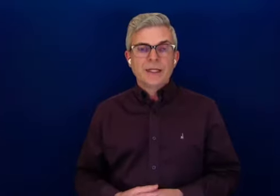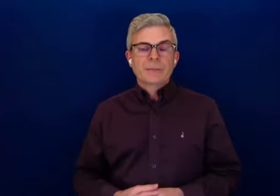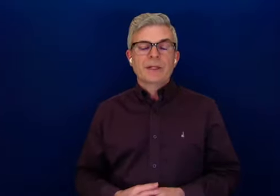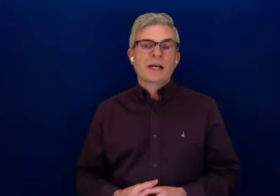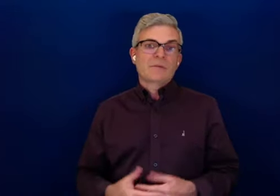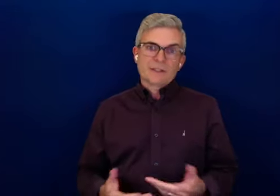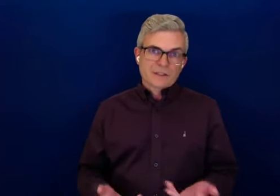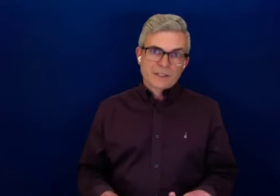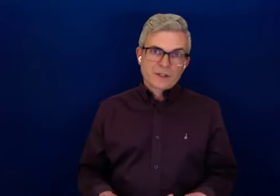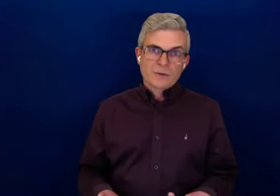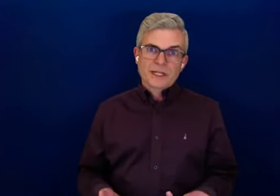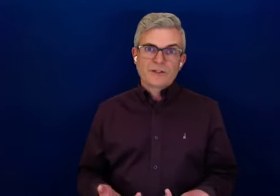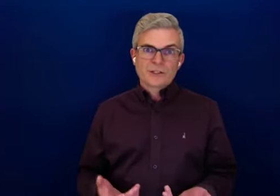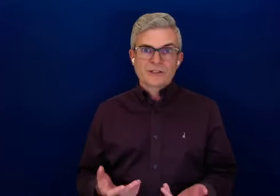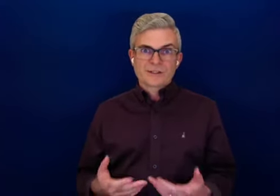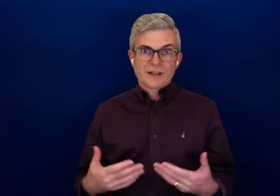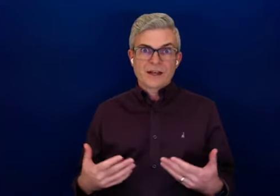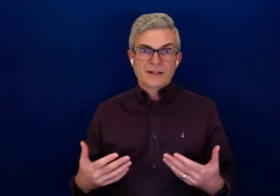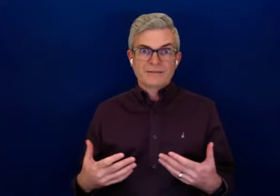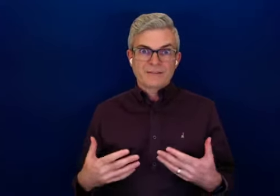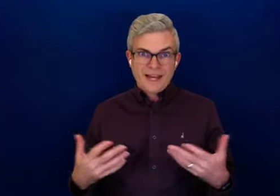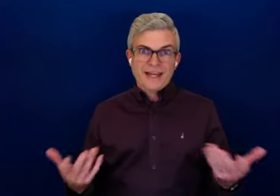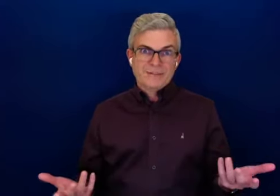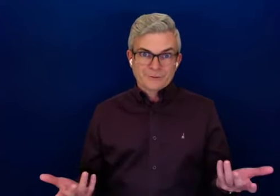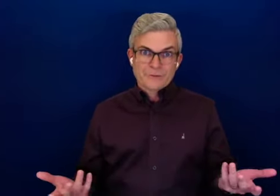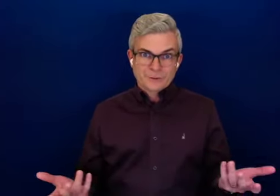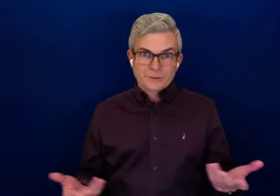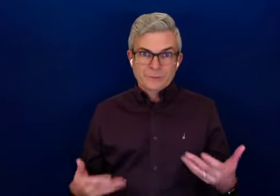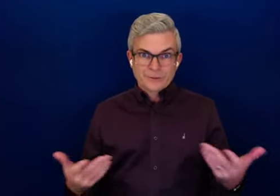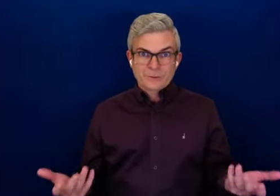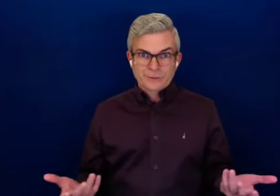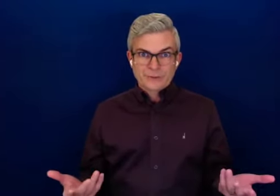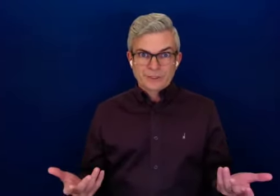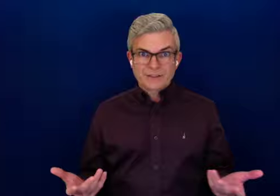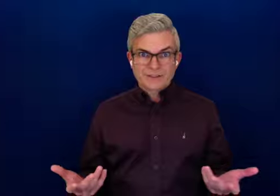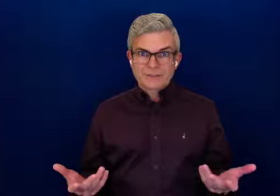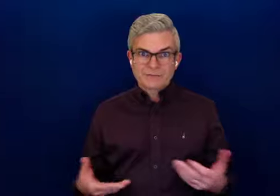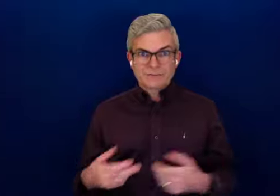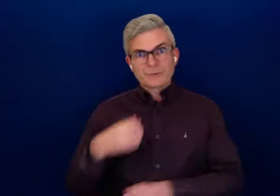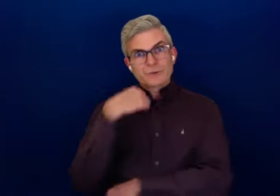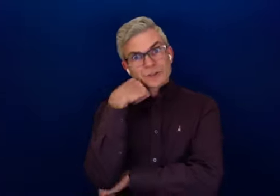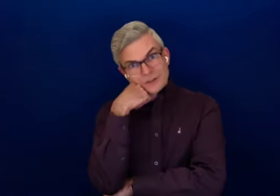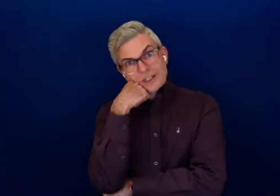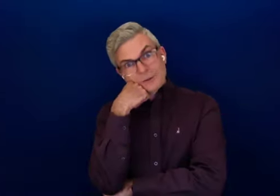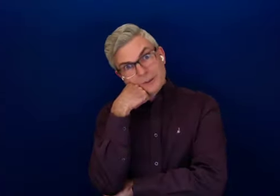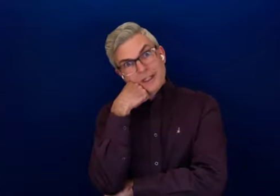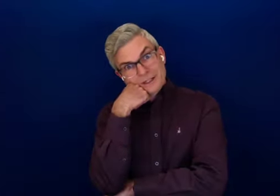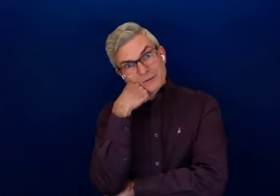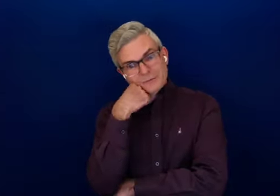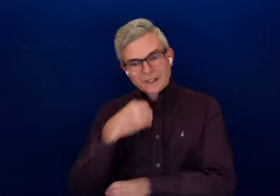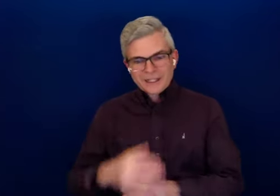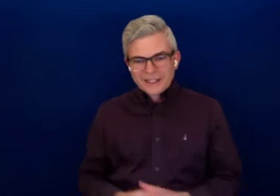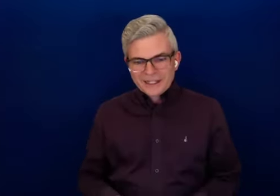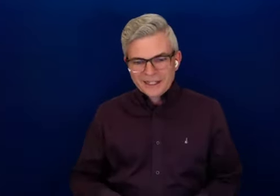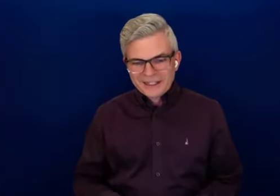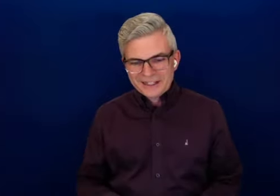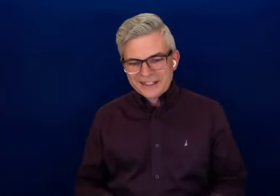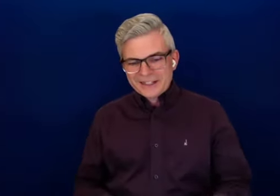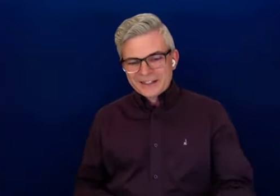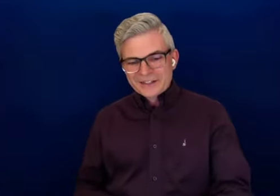But obviously, you can't just sign that for a whole minute or two because then we're just like waiting. So,